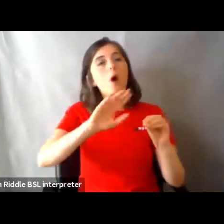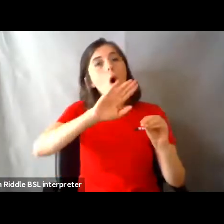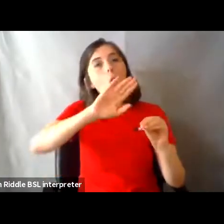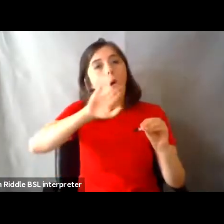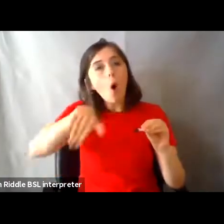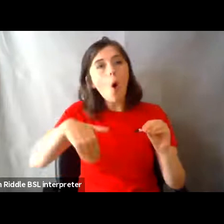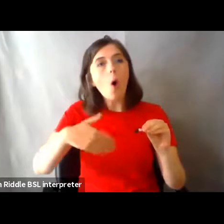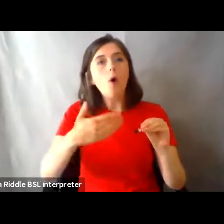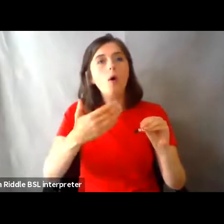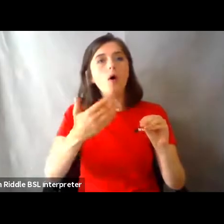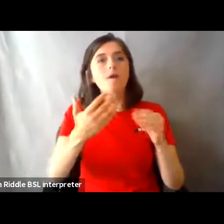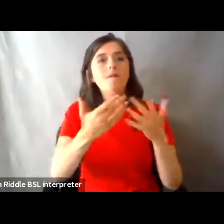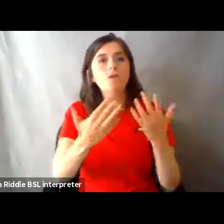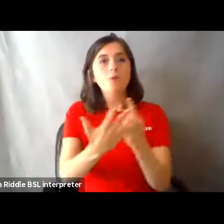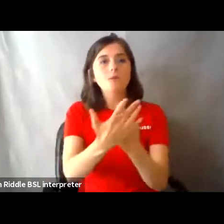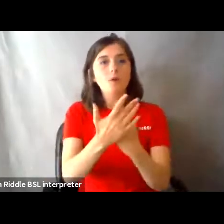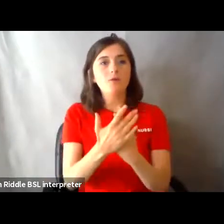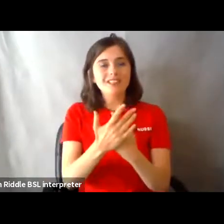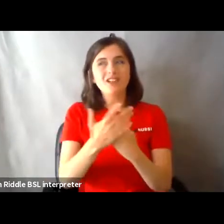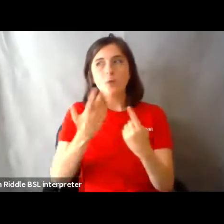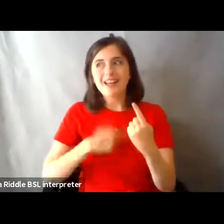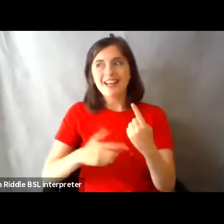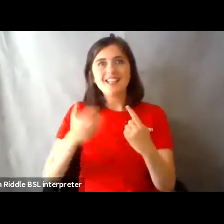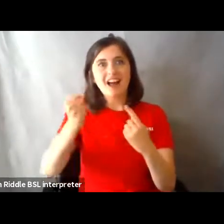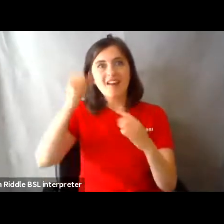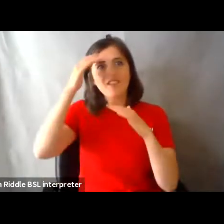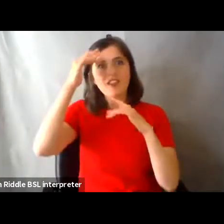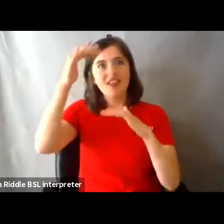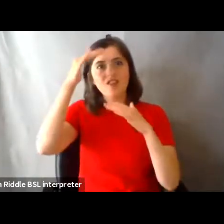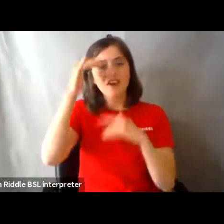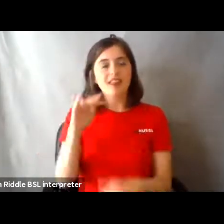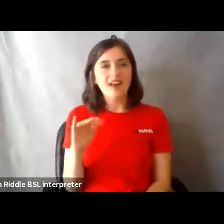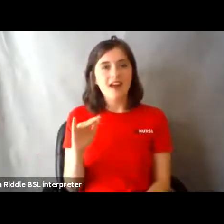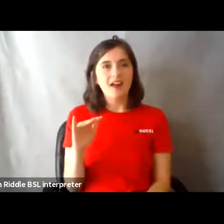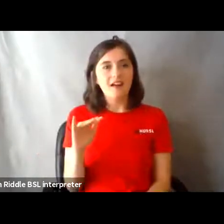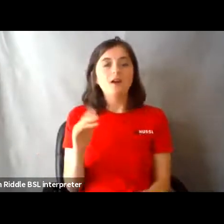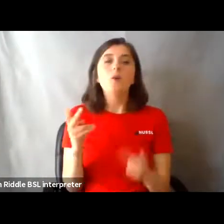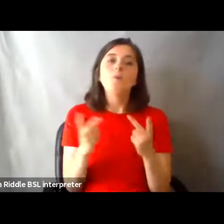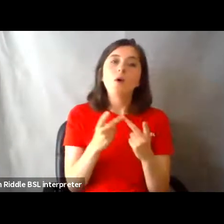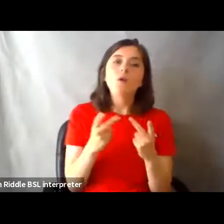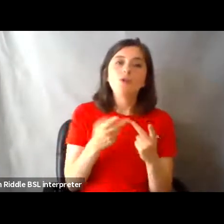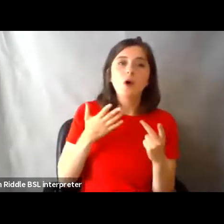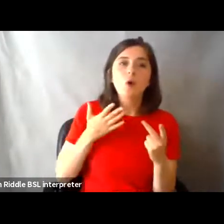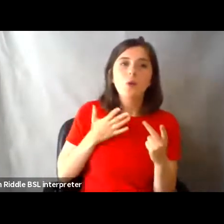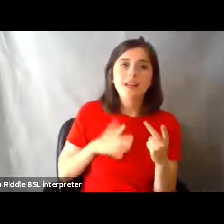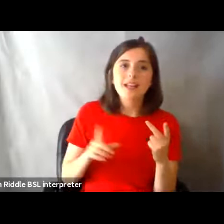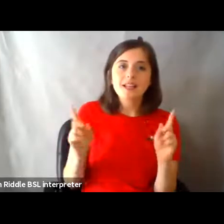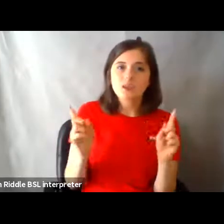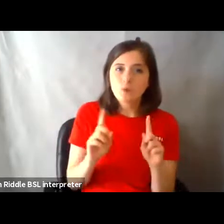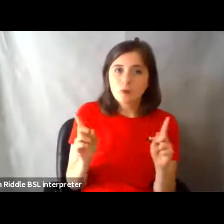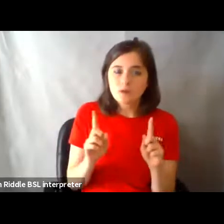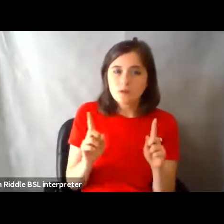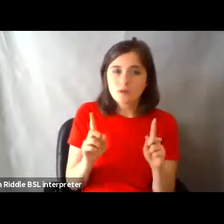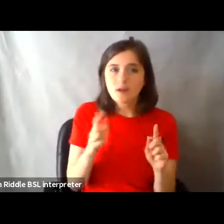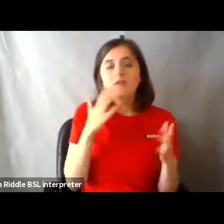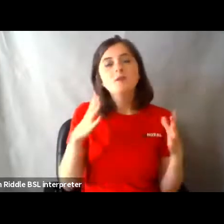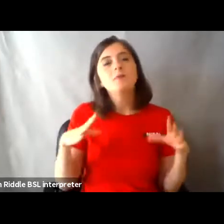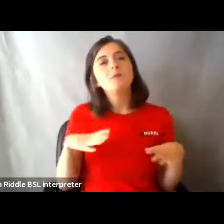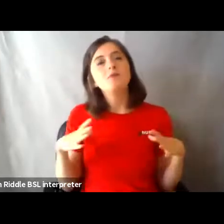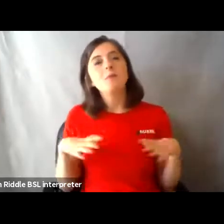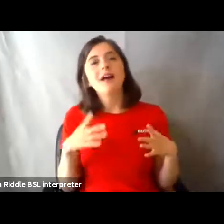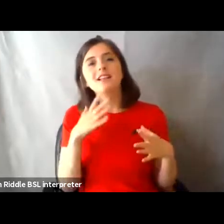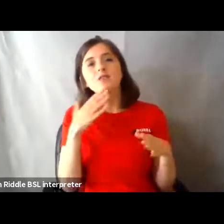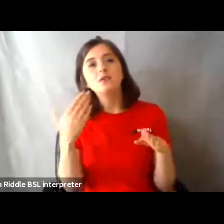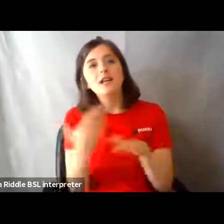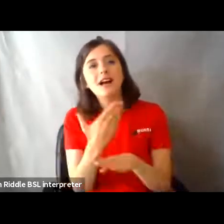theory. So we do need to get that straight, but we also need to be prepared to take action, to resist